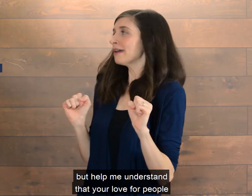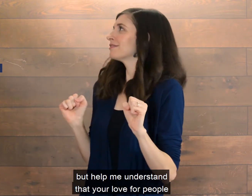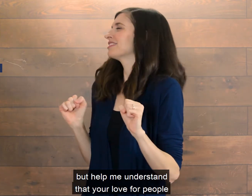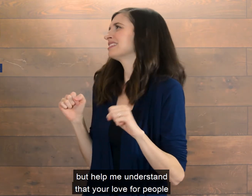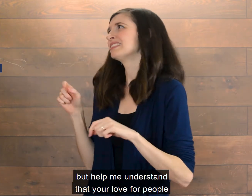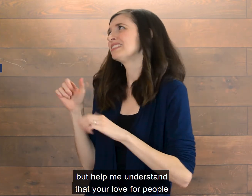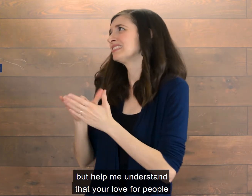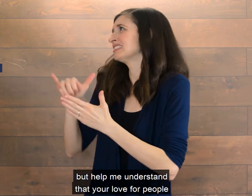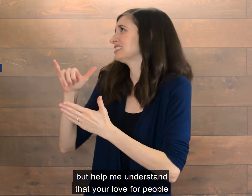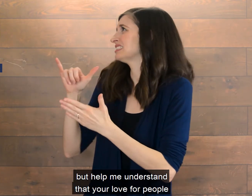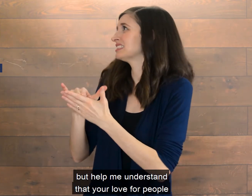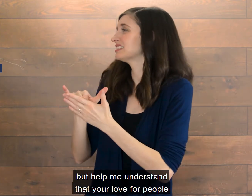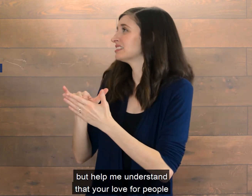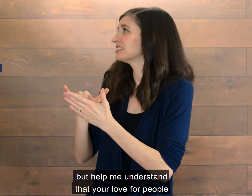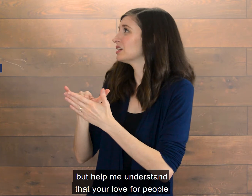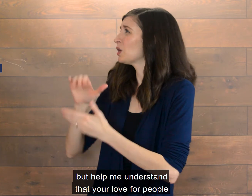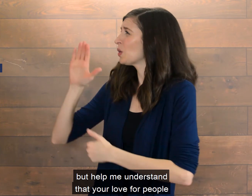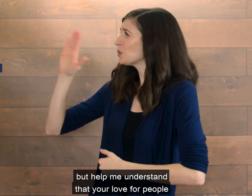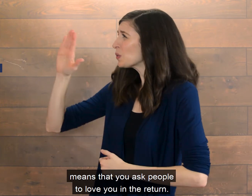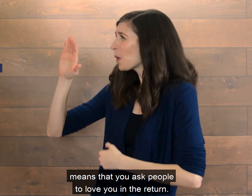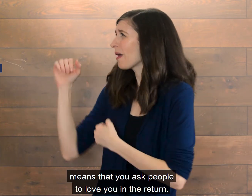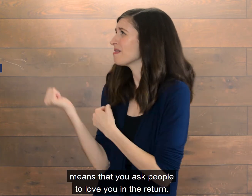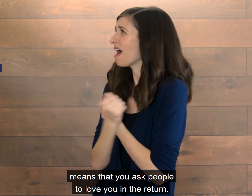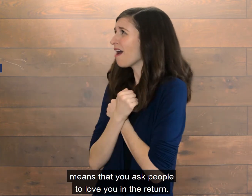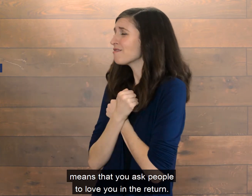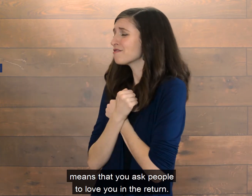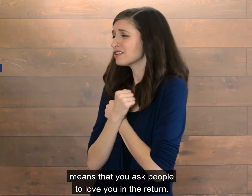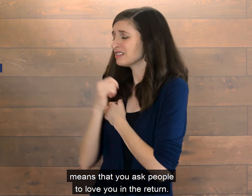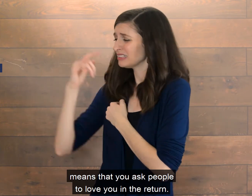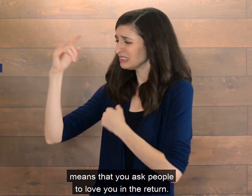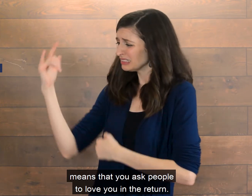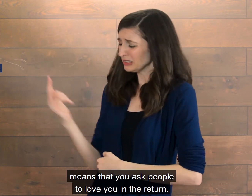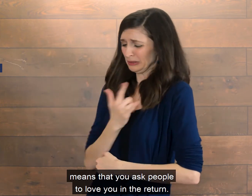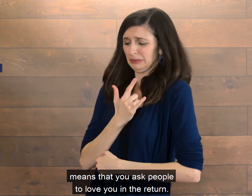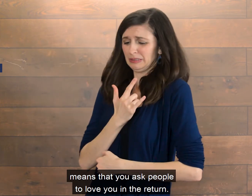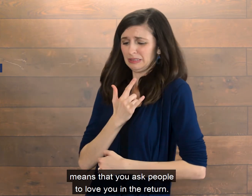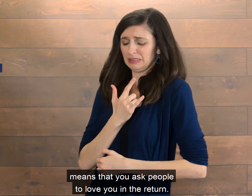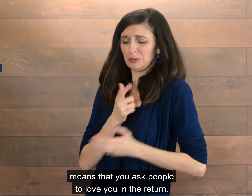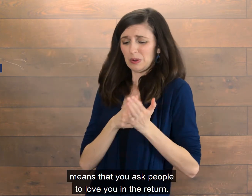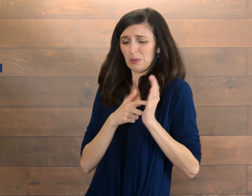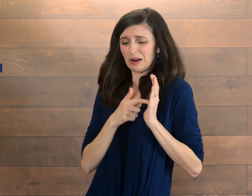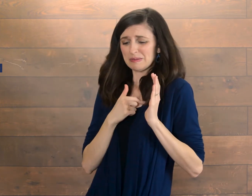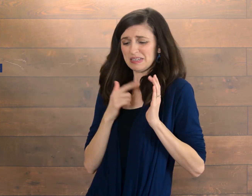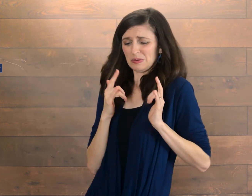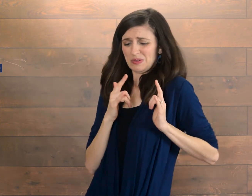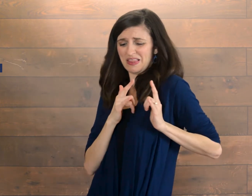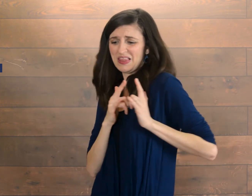me understand that your love for people means that you ask people to love you in return.